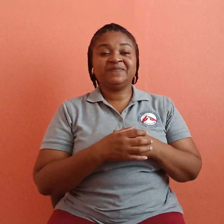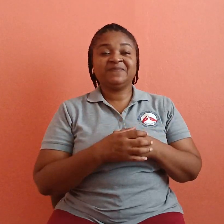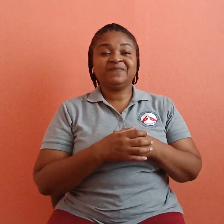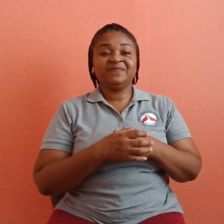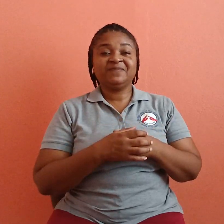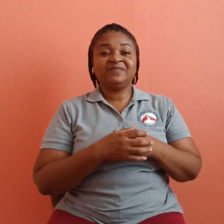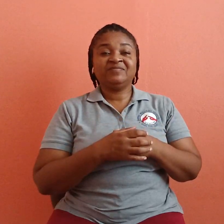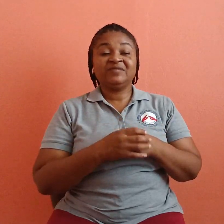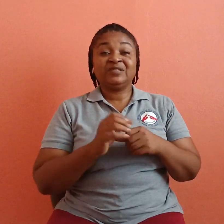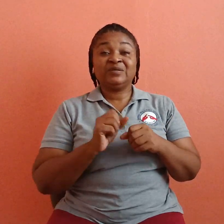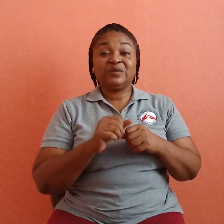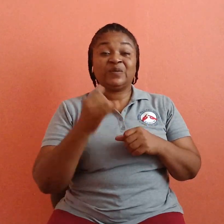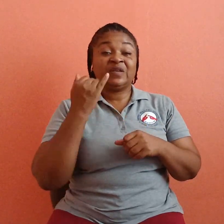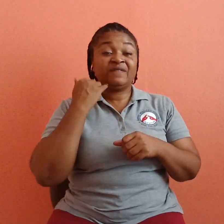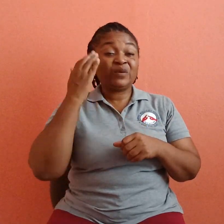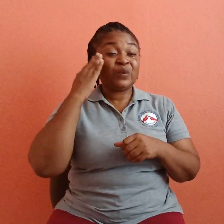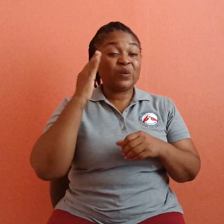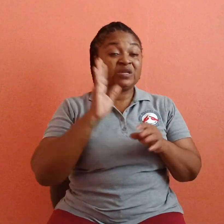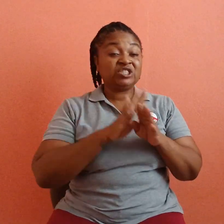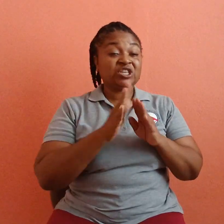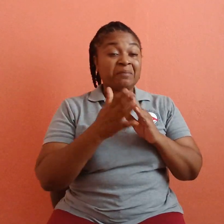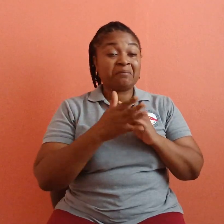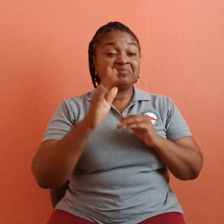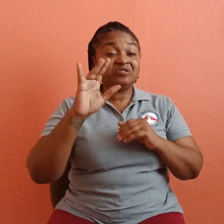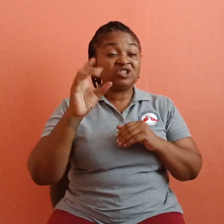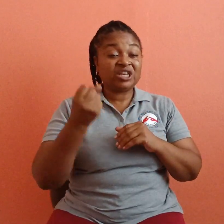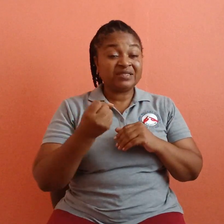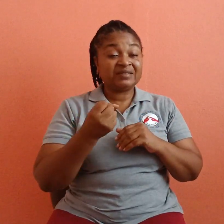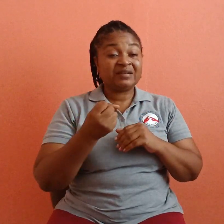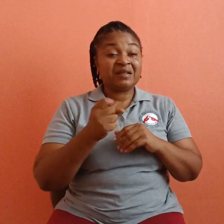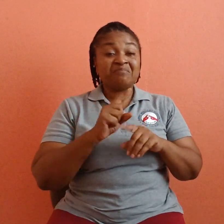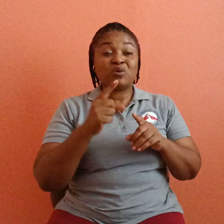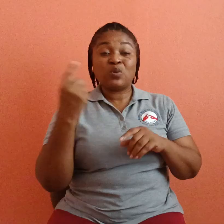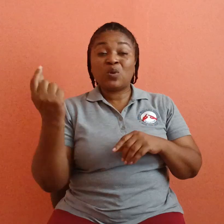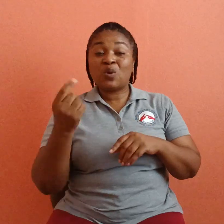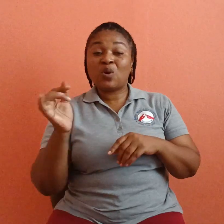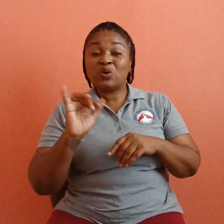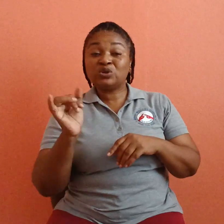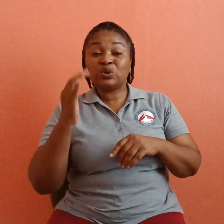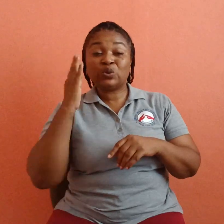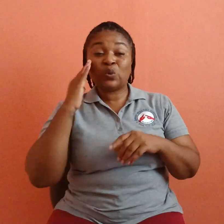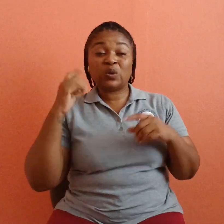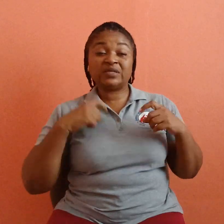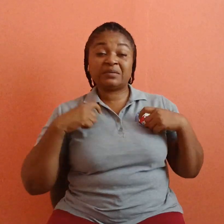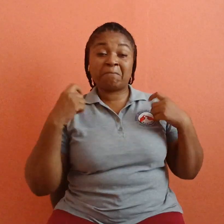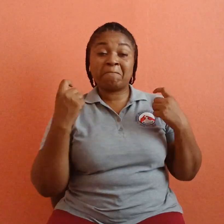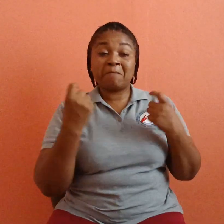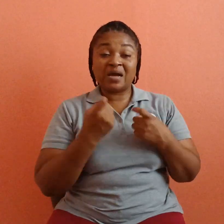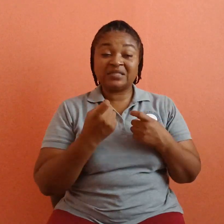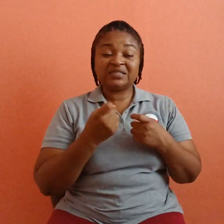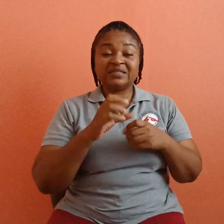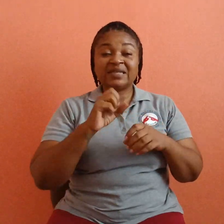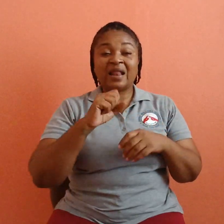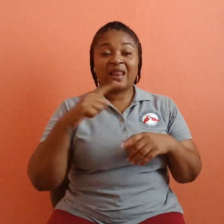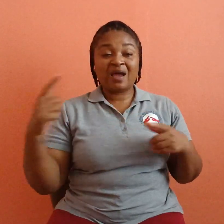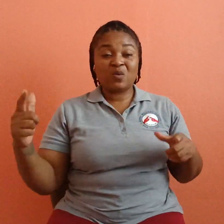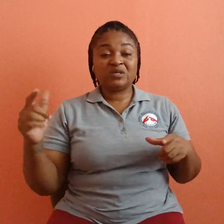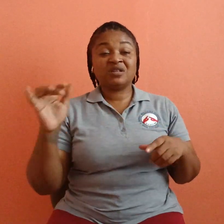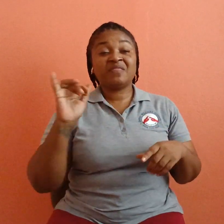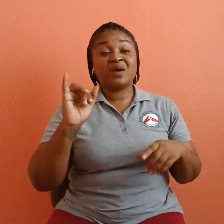So if you know Jamaican Sign Language, but you also know Spanish Sign Language, that would be